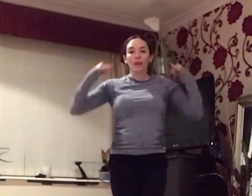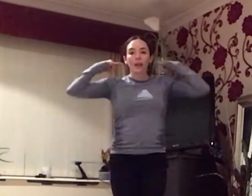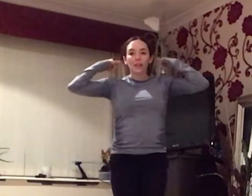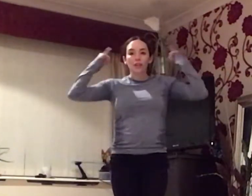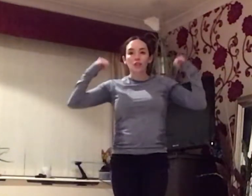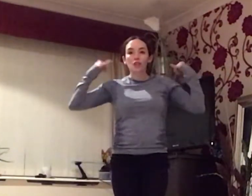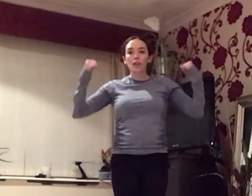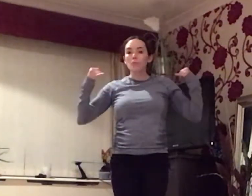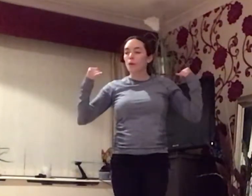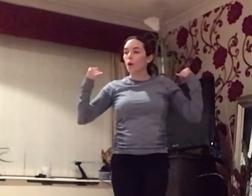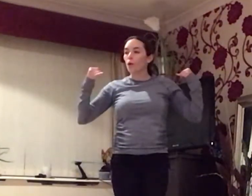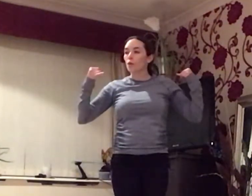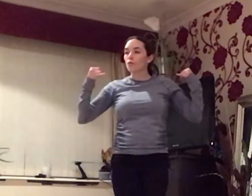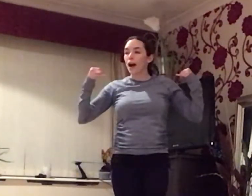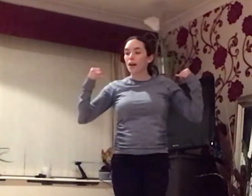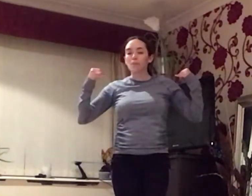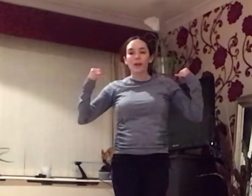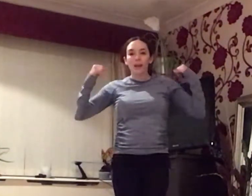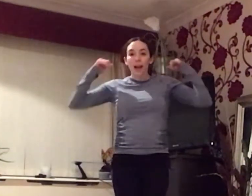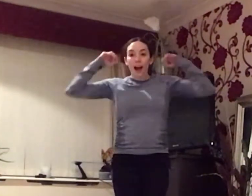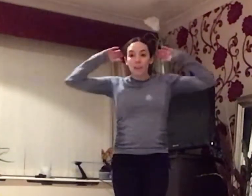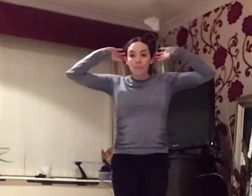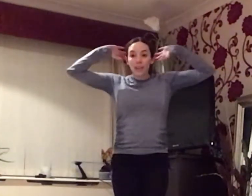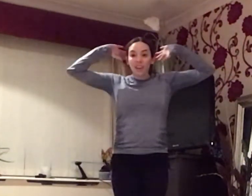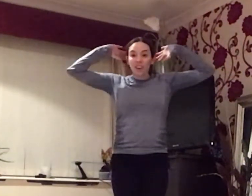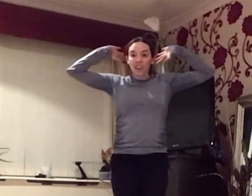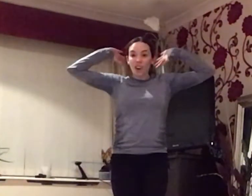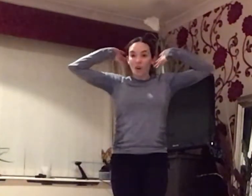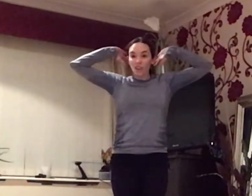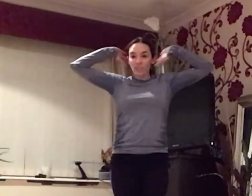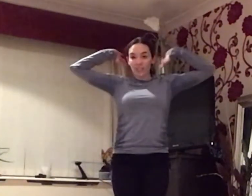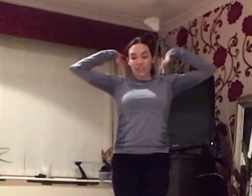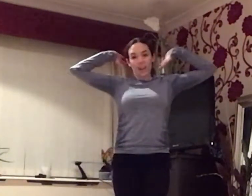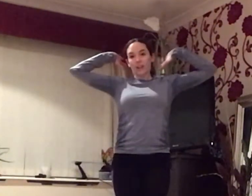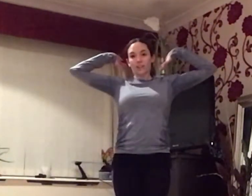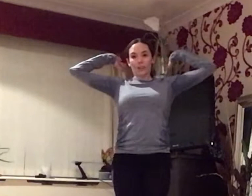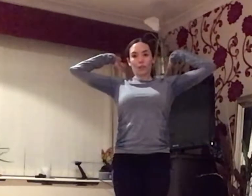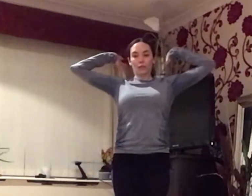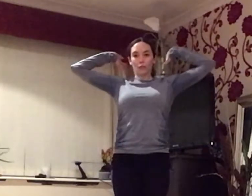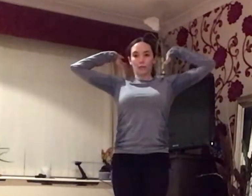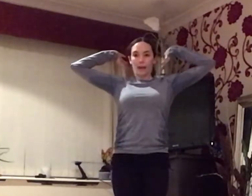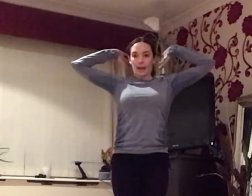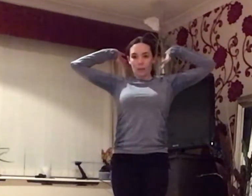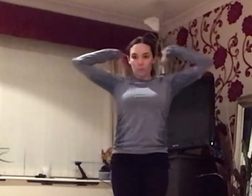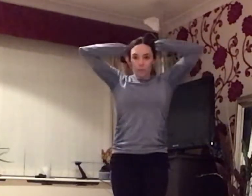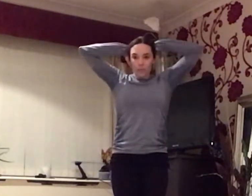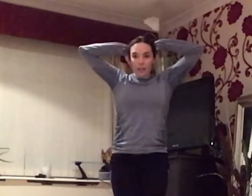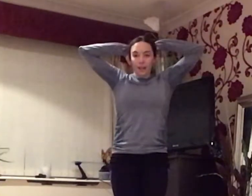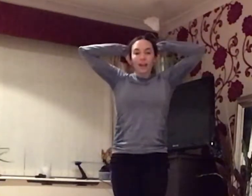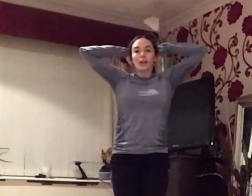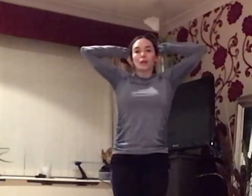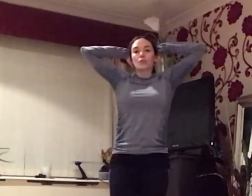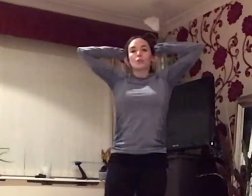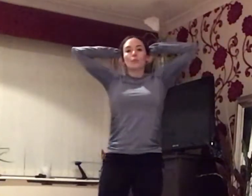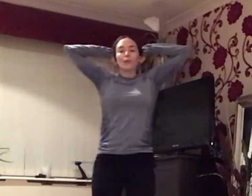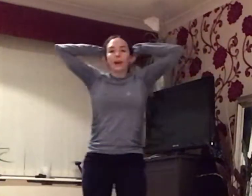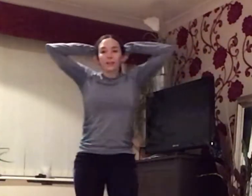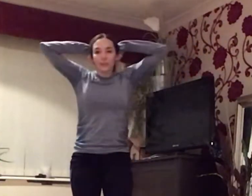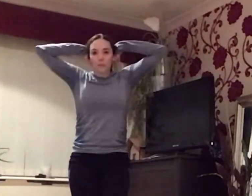The sheep or the ram had big curly horns, so I'm going to use my elbows. I'm going to just put my hands up at my